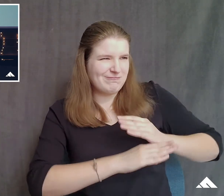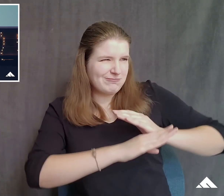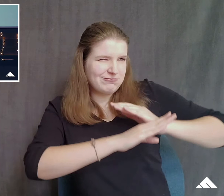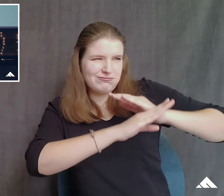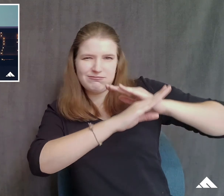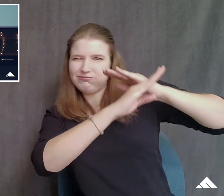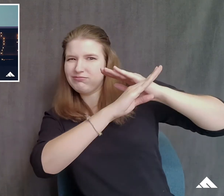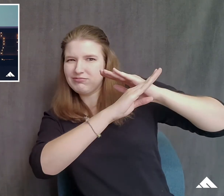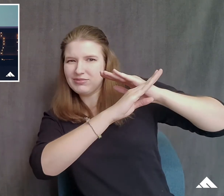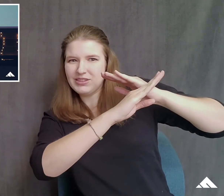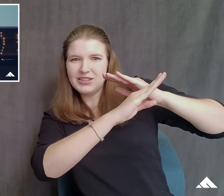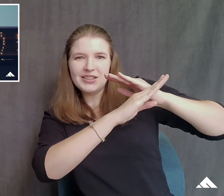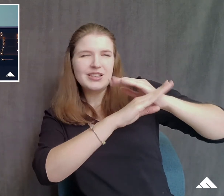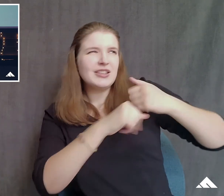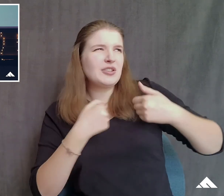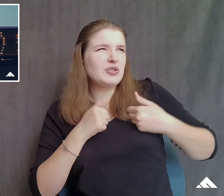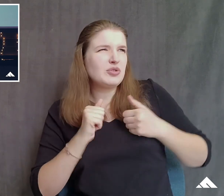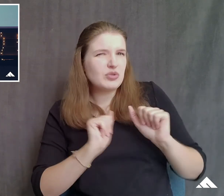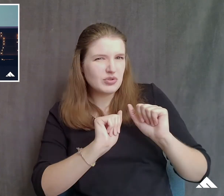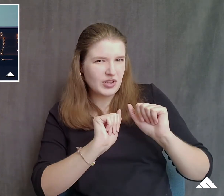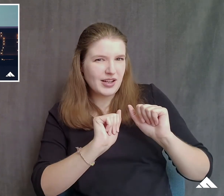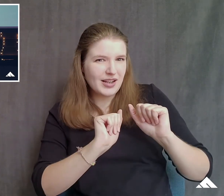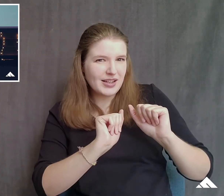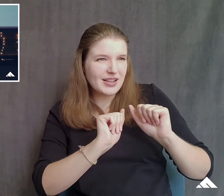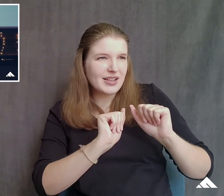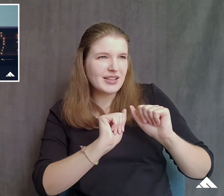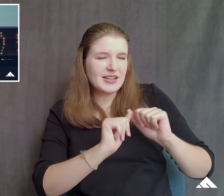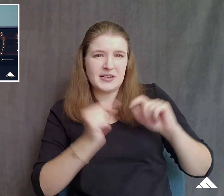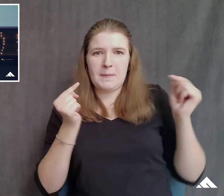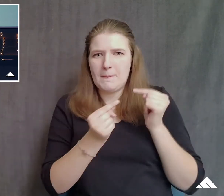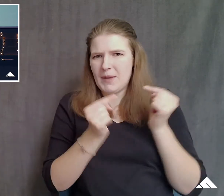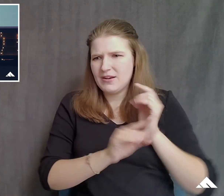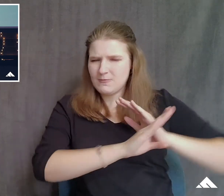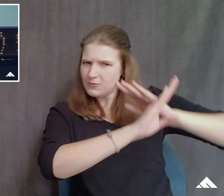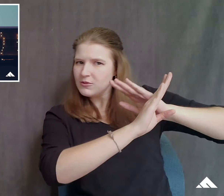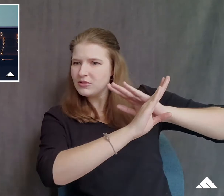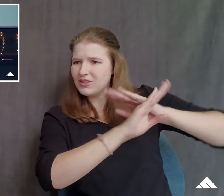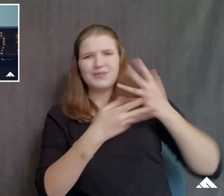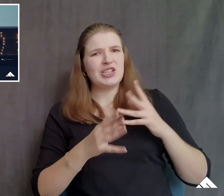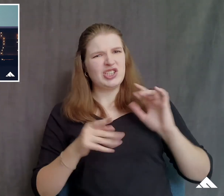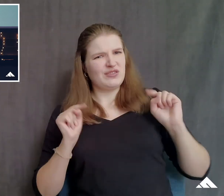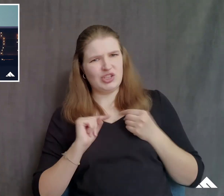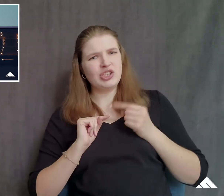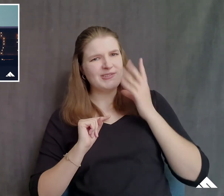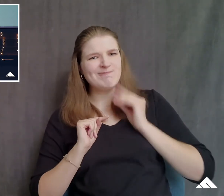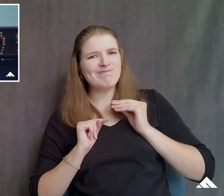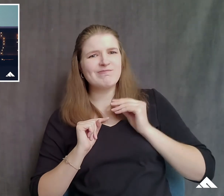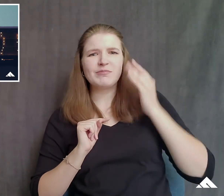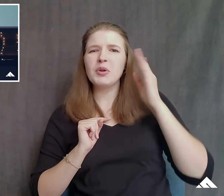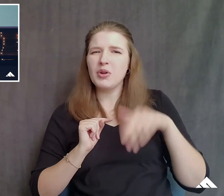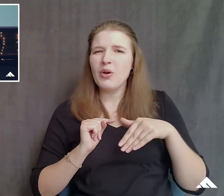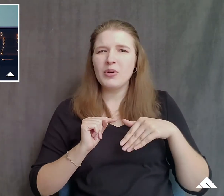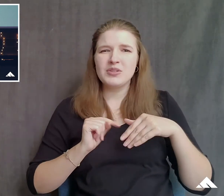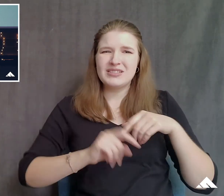And we try to protect the pain in our lives. You know, we're already wounded. It's like you get a bruise or whatever,